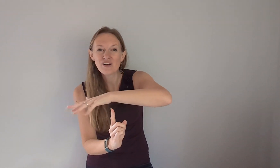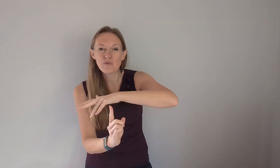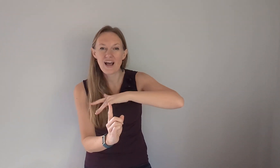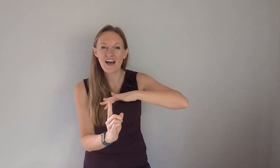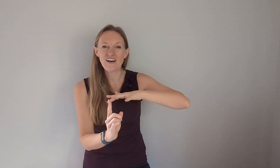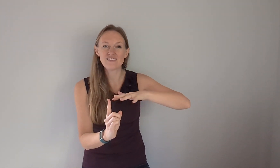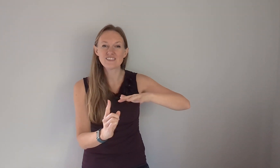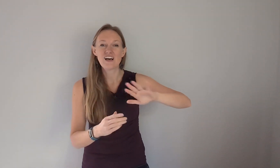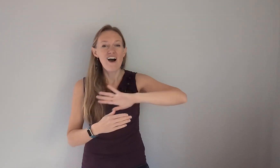all